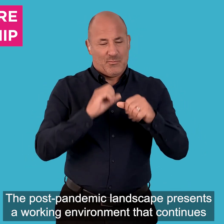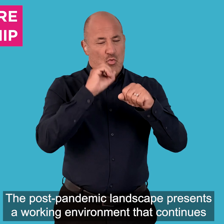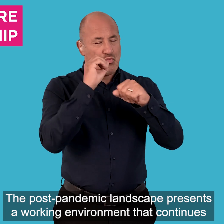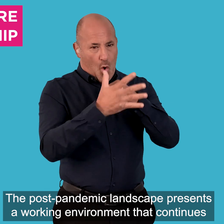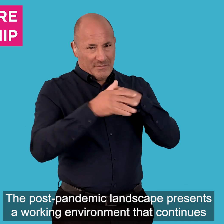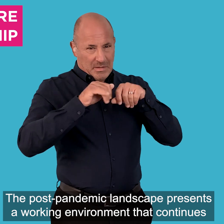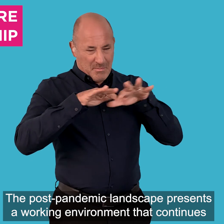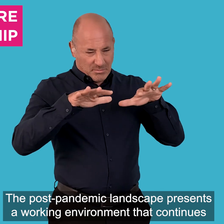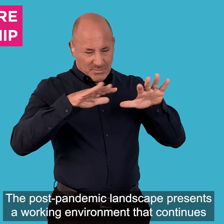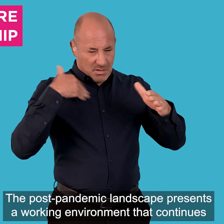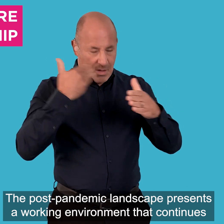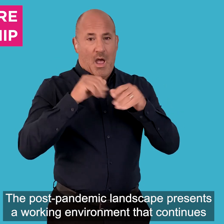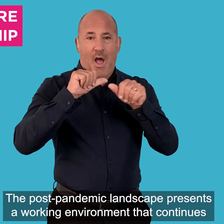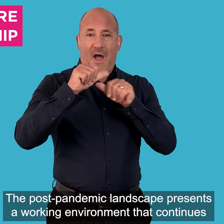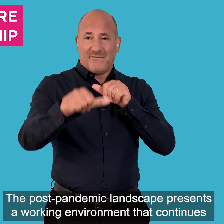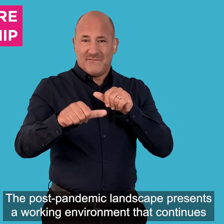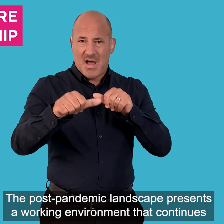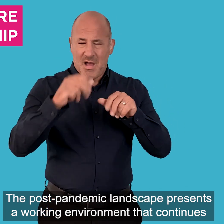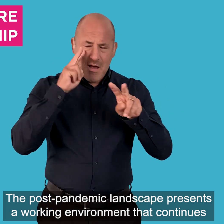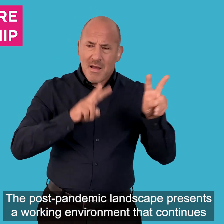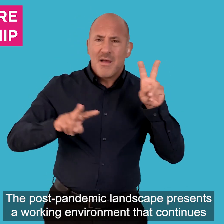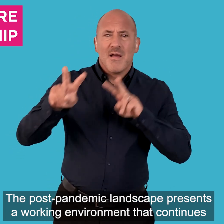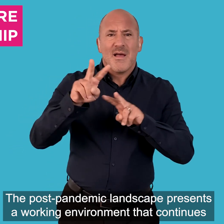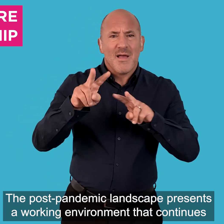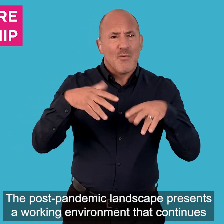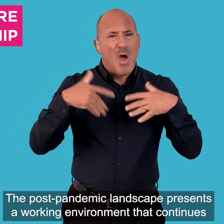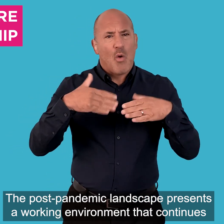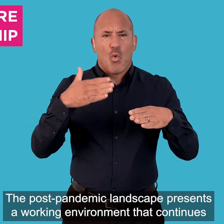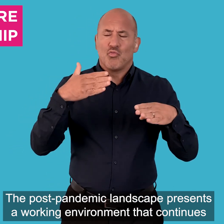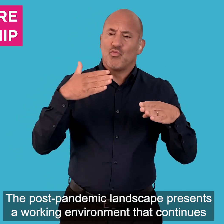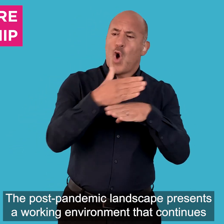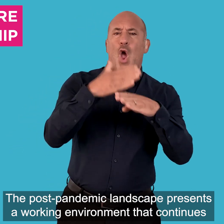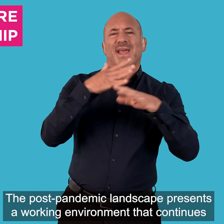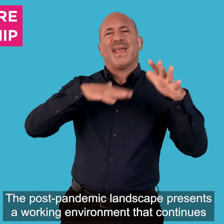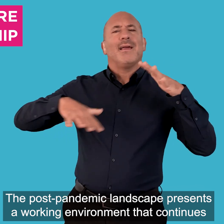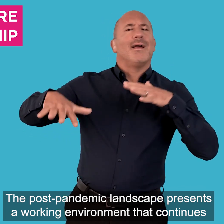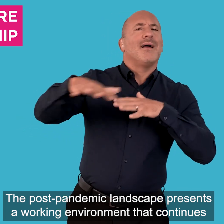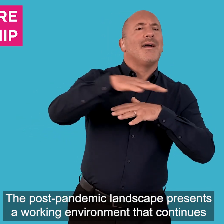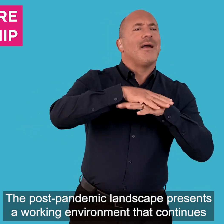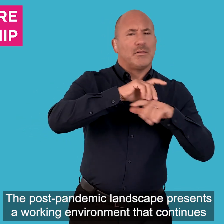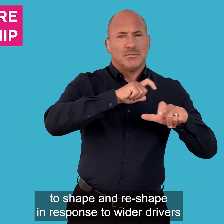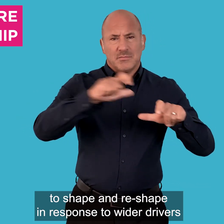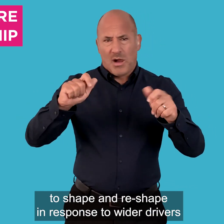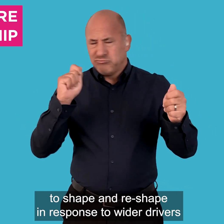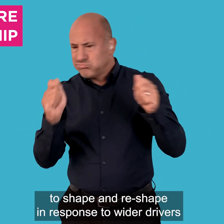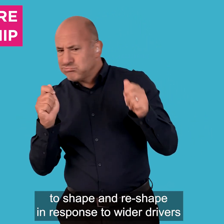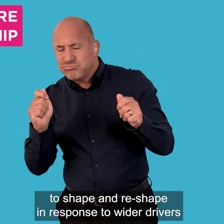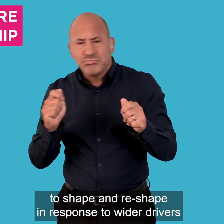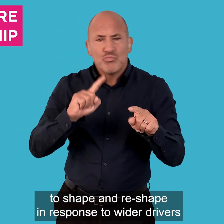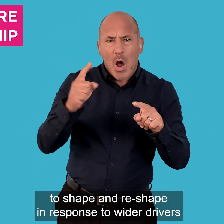The post-pandemic landscape presents a working environment that continues to shape and reshape